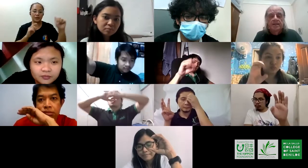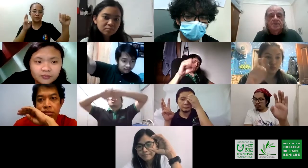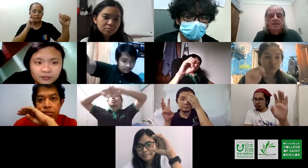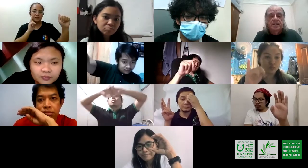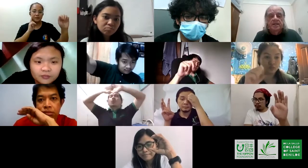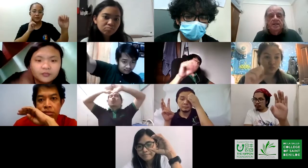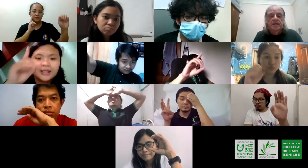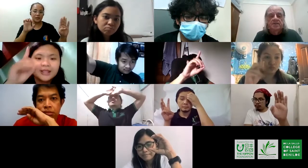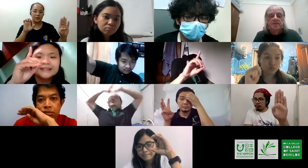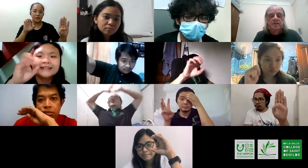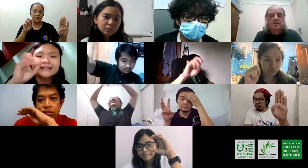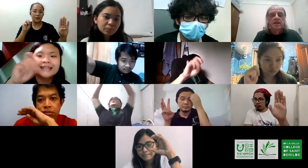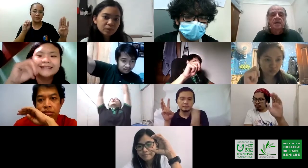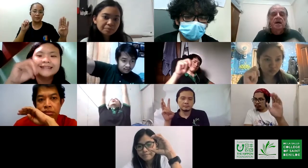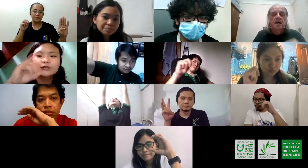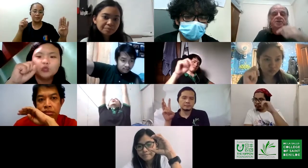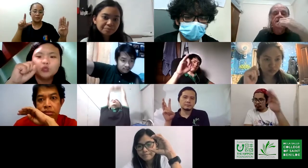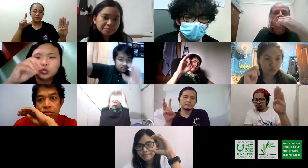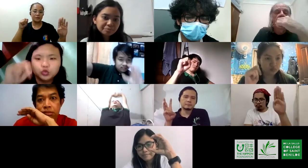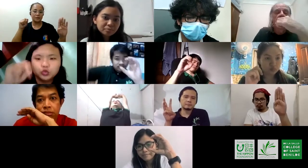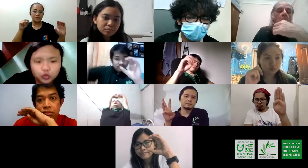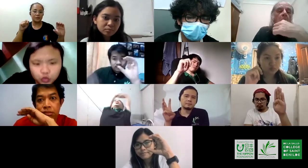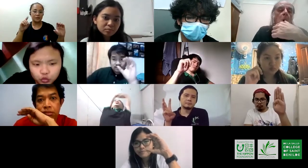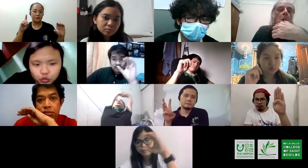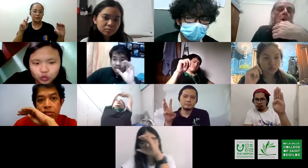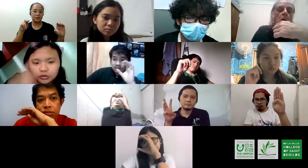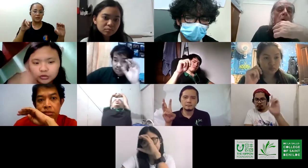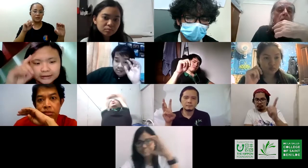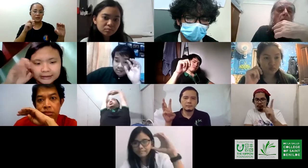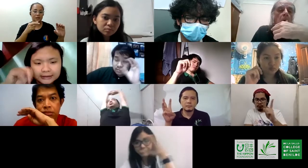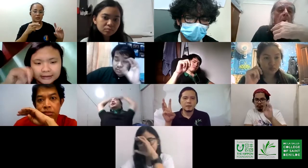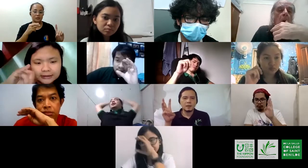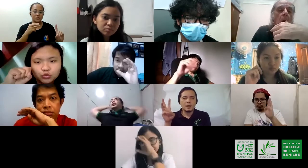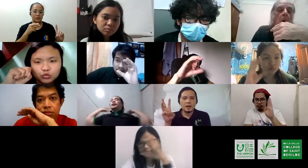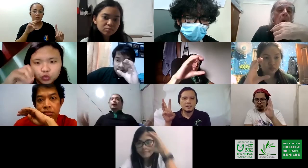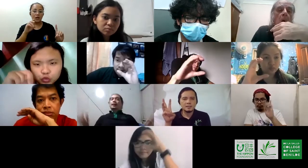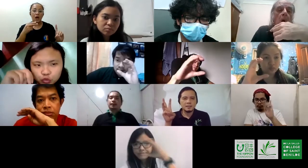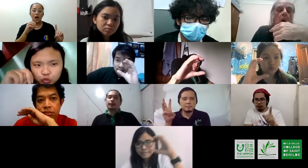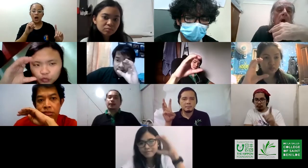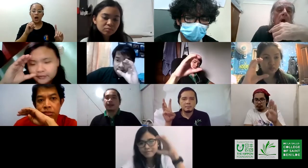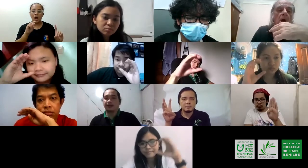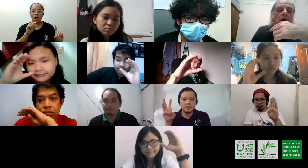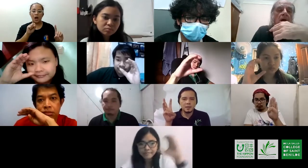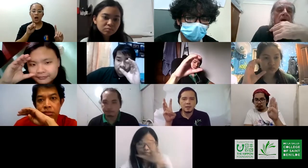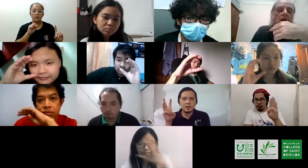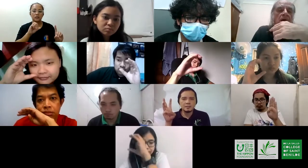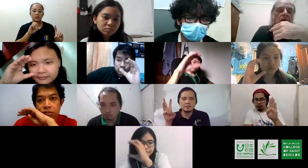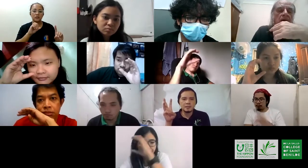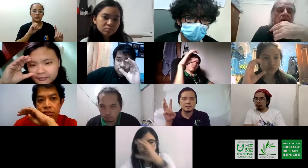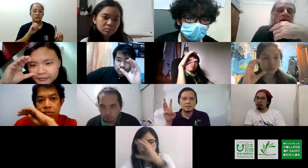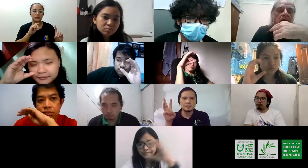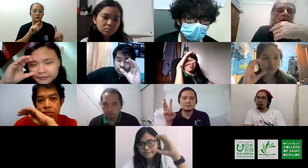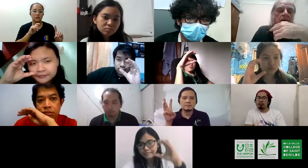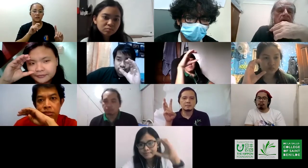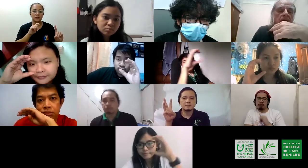6. Who was the first person? Who was a deaf person who attended the Second International Congress of the Deaf? A.